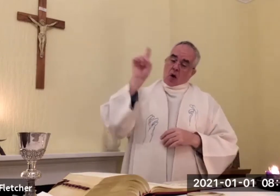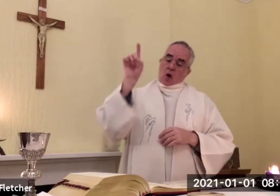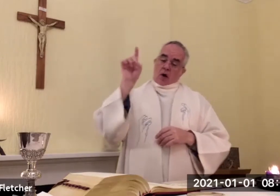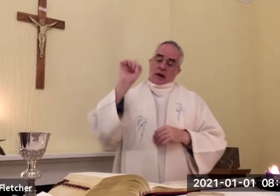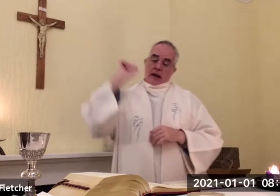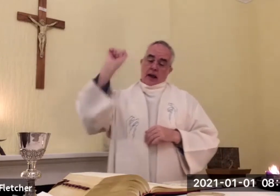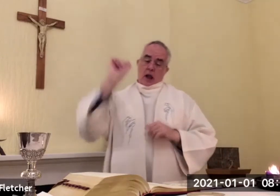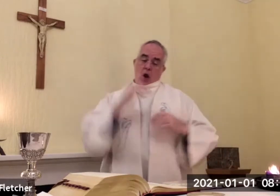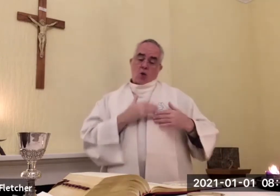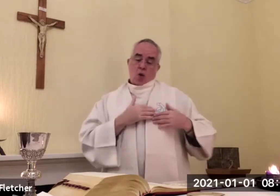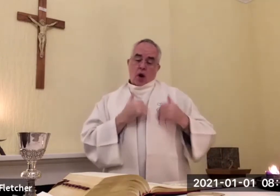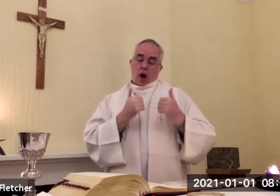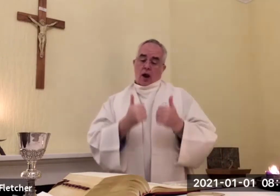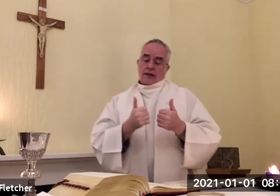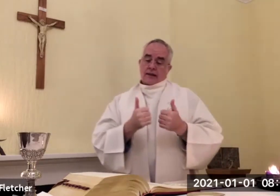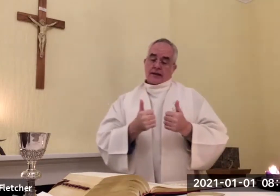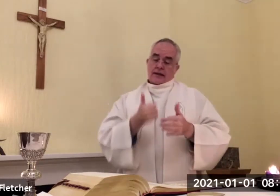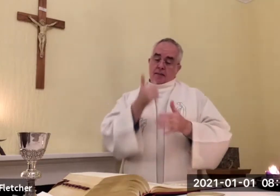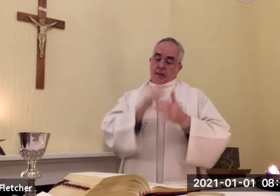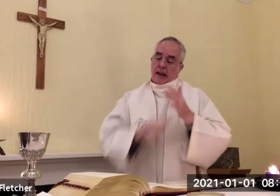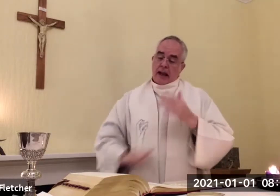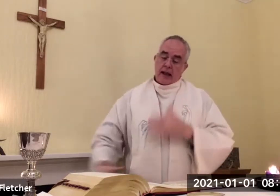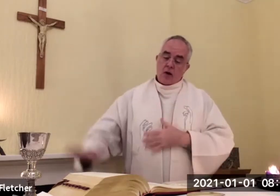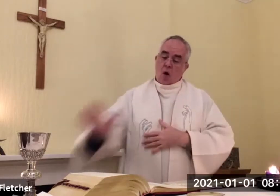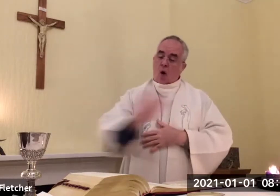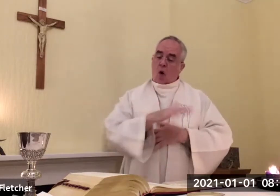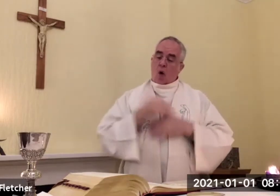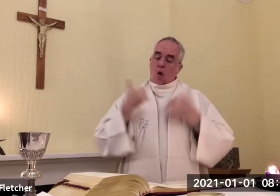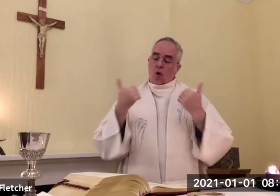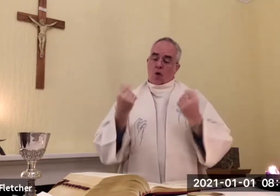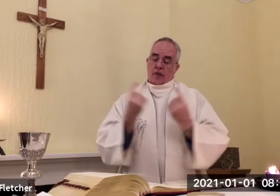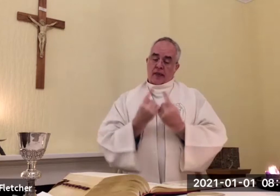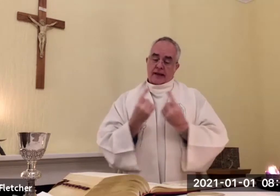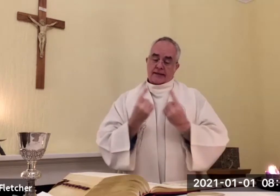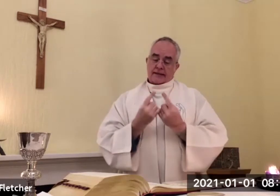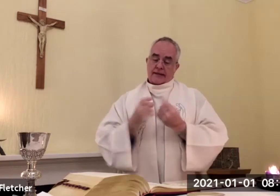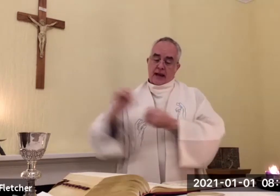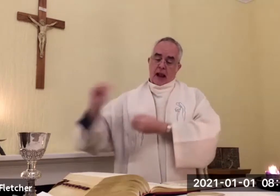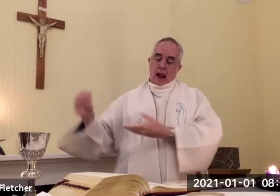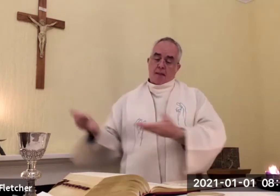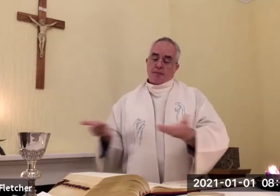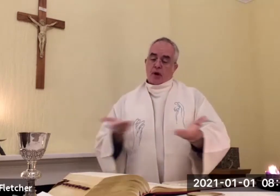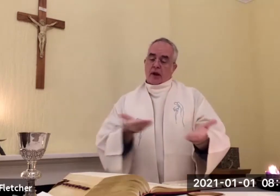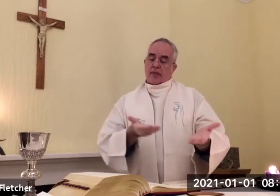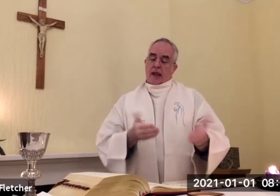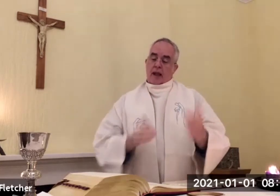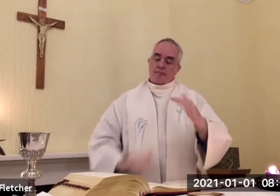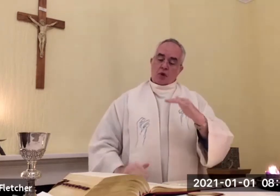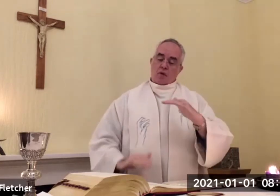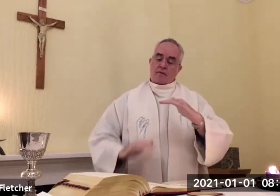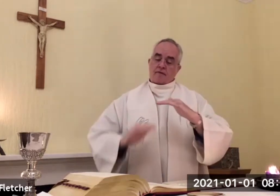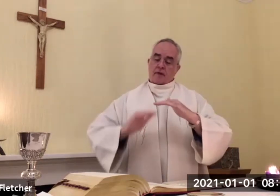God, in your kindness, begin all good things, bringing them to